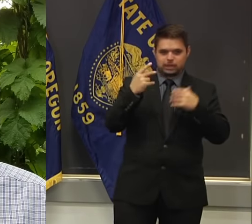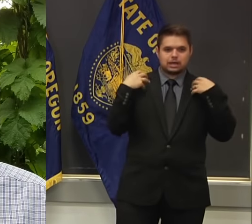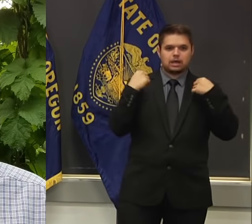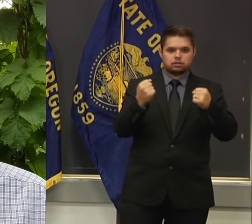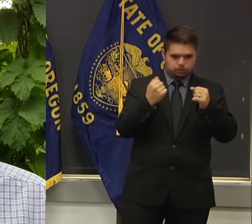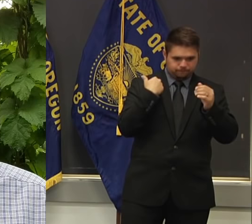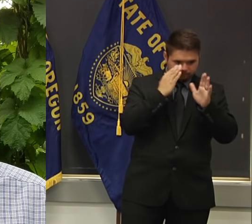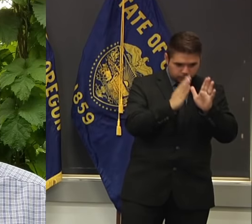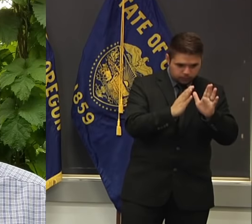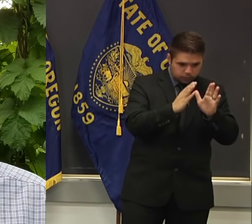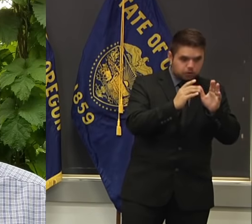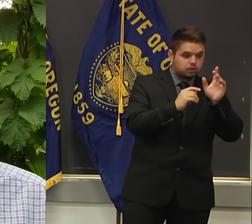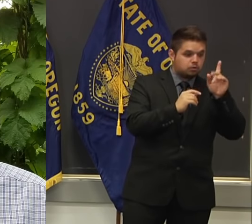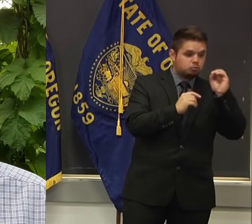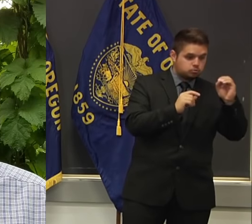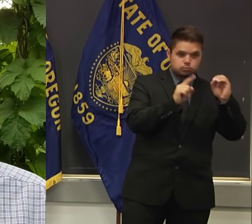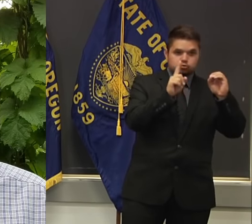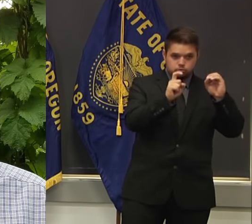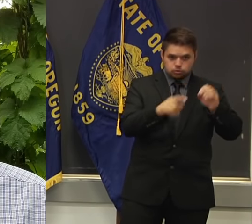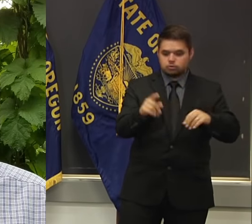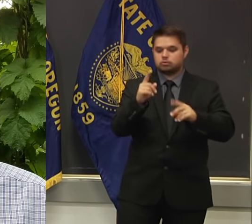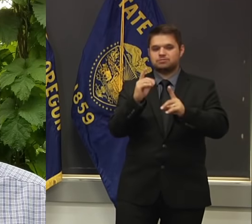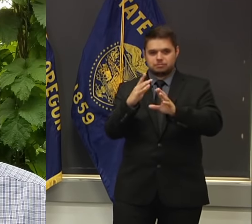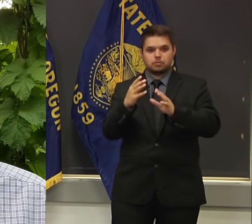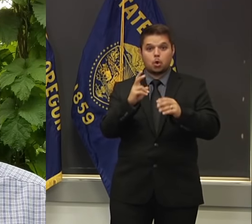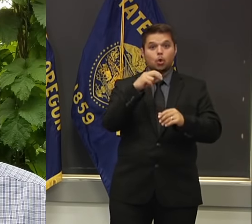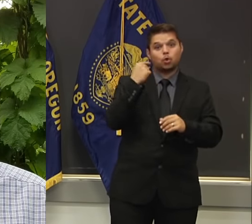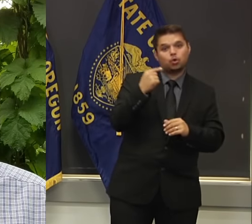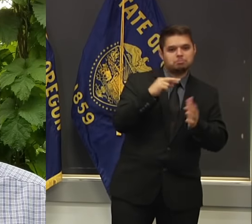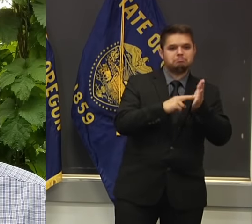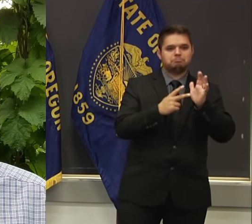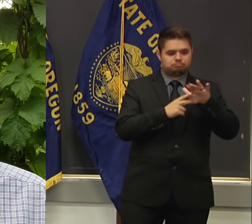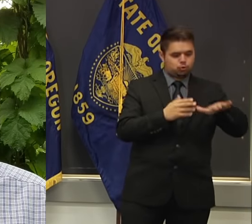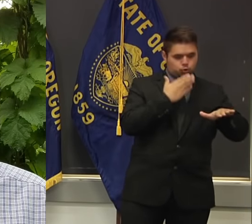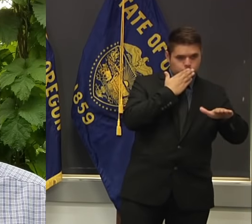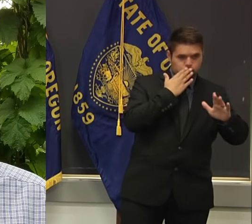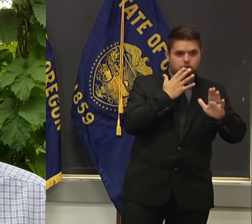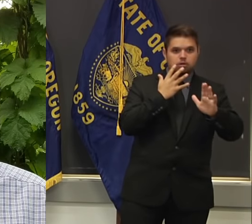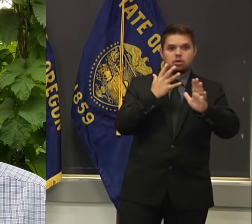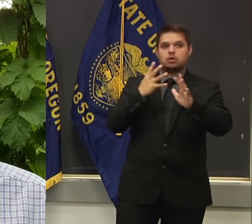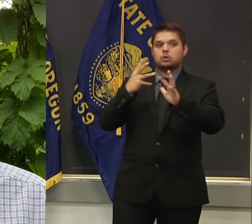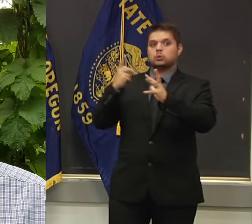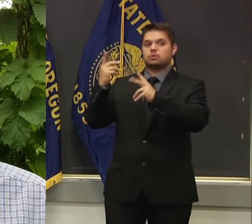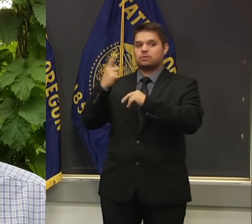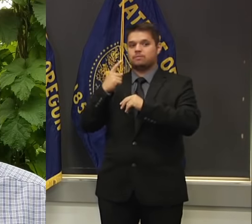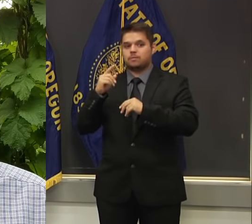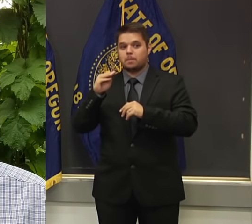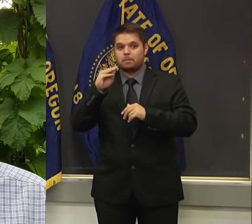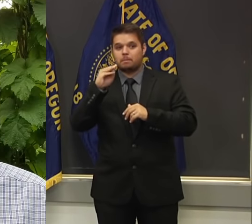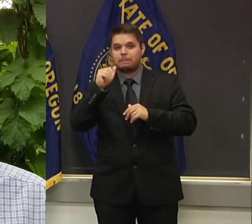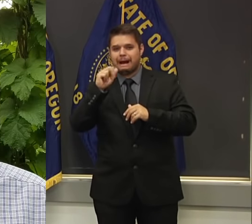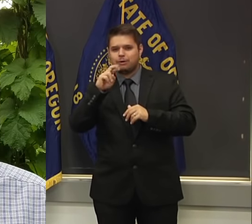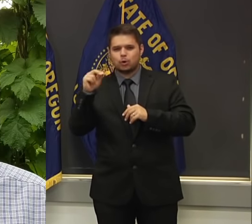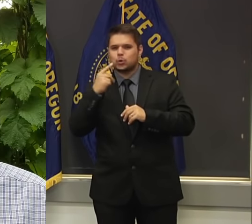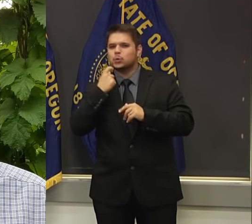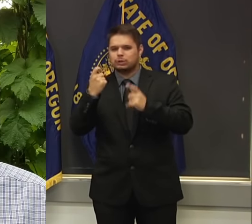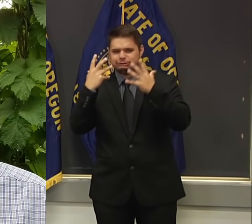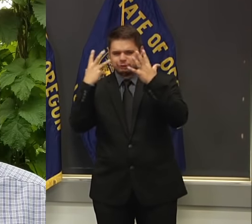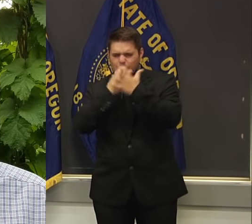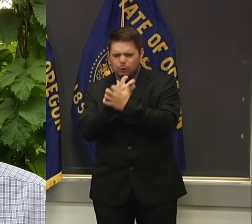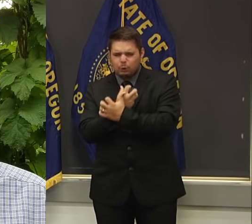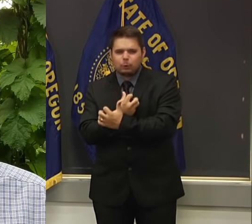from green color, being good air, all the way up to a maroon color for hazardous air quality